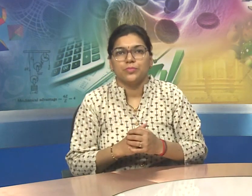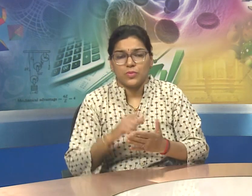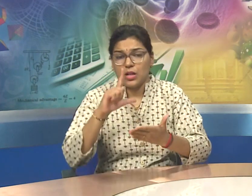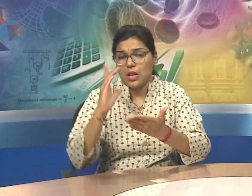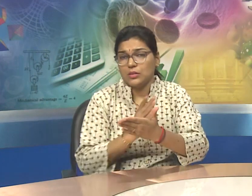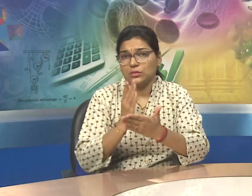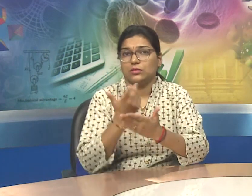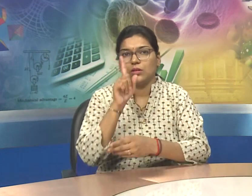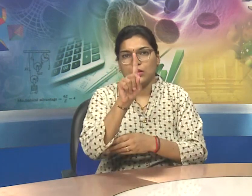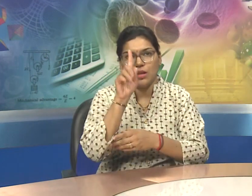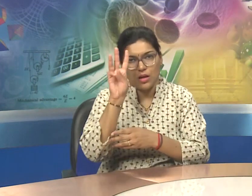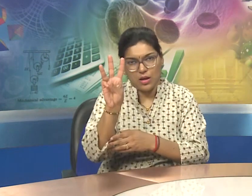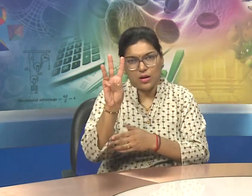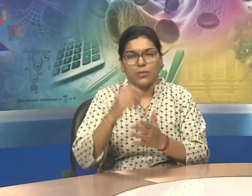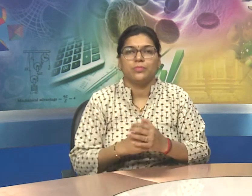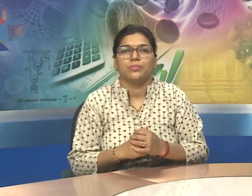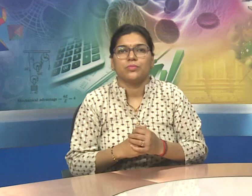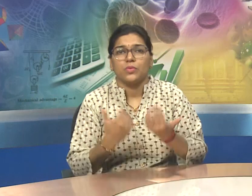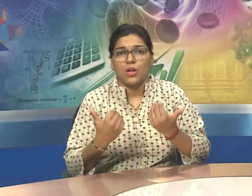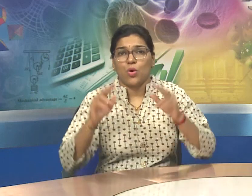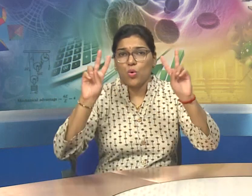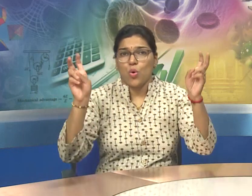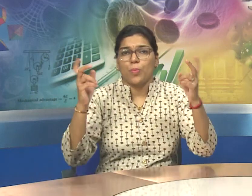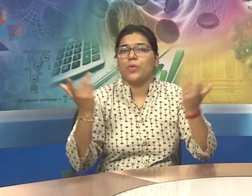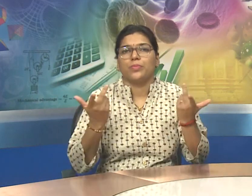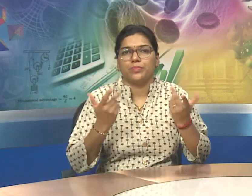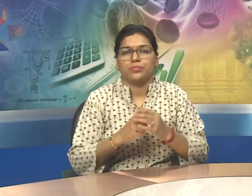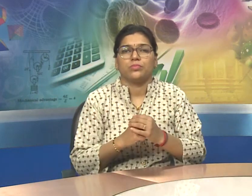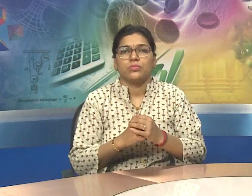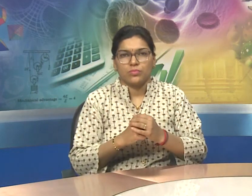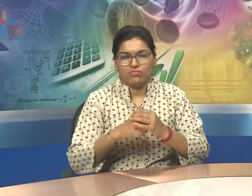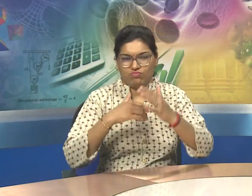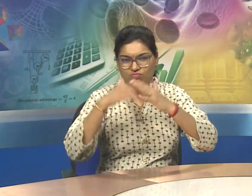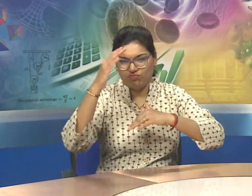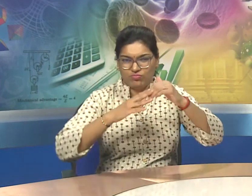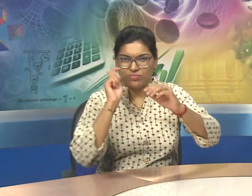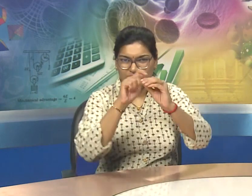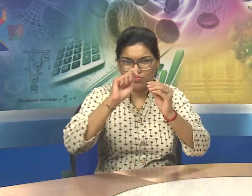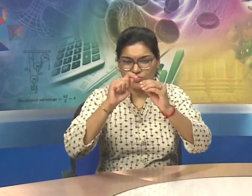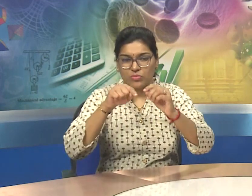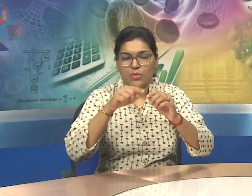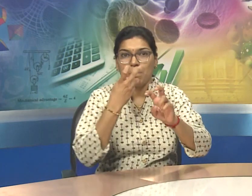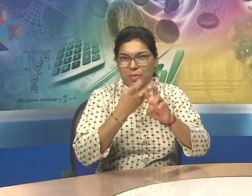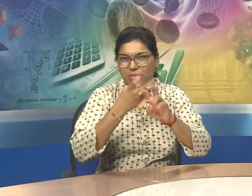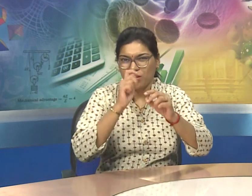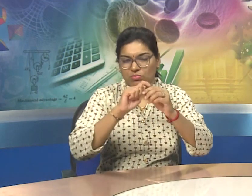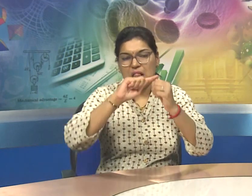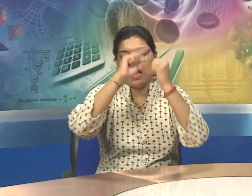English subject lesson number 13 and the subject code is 202. We are doing the lesson